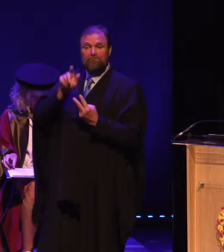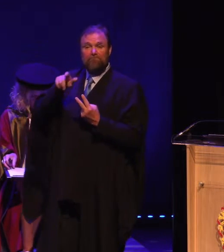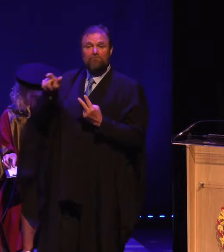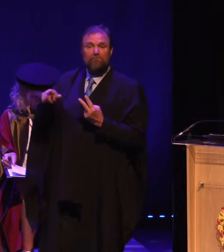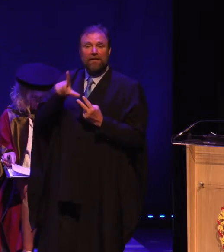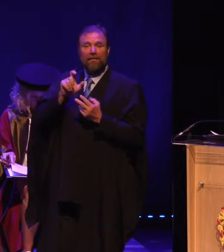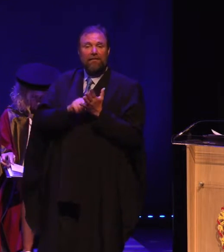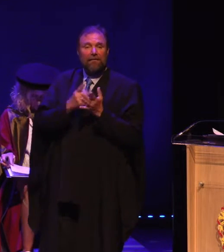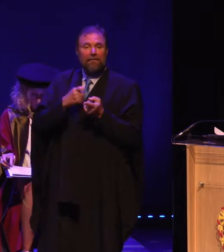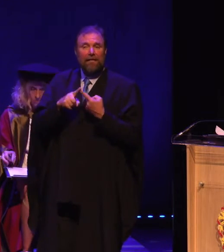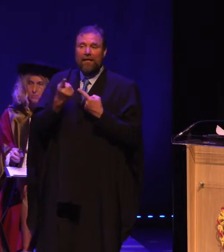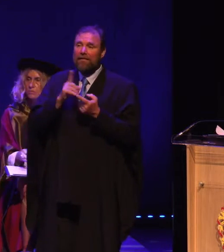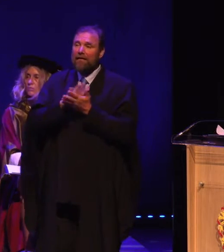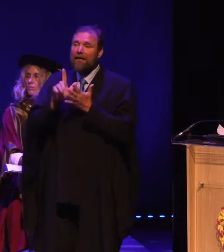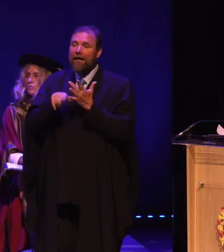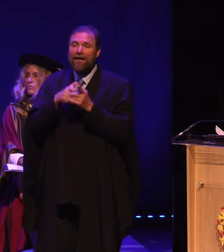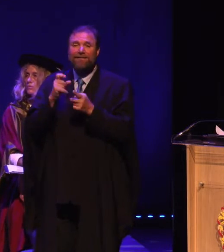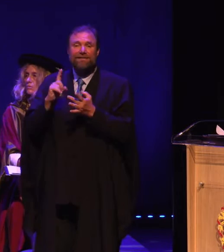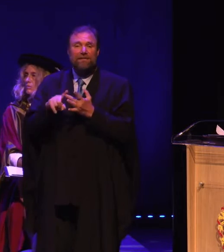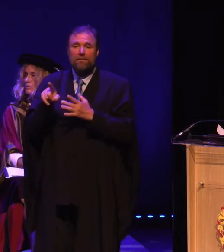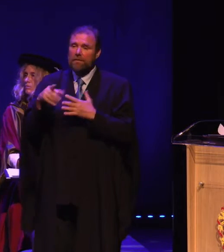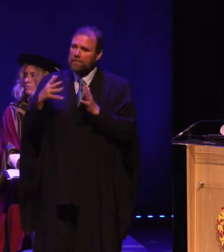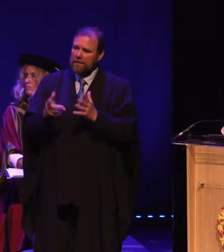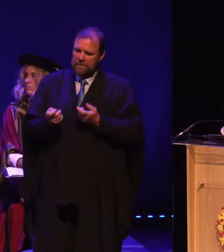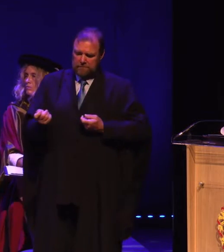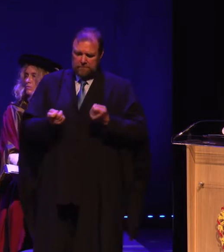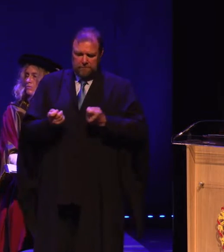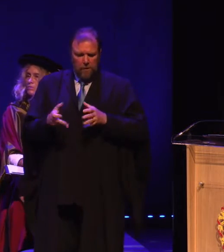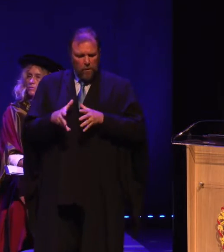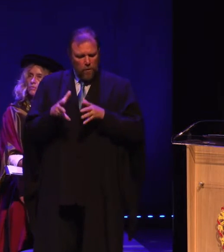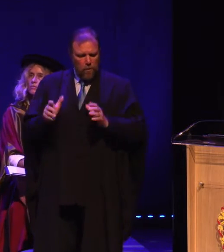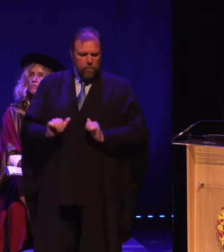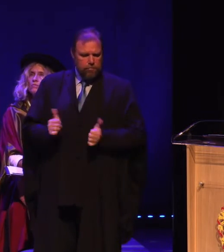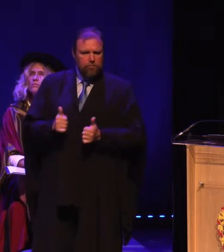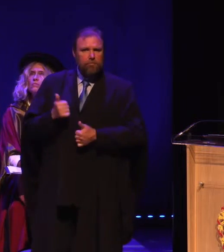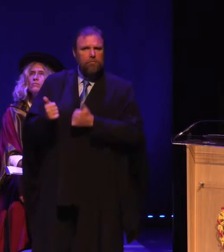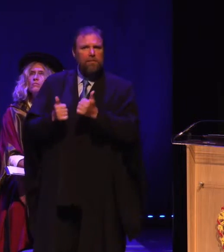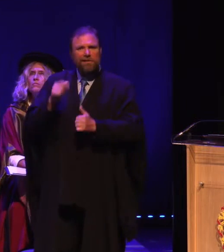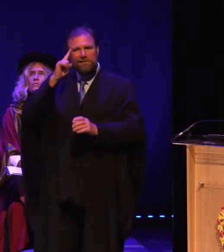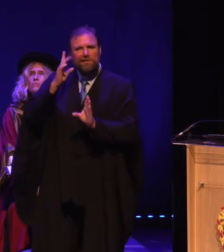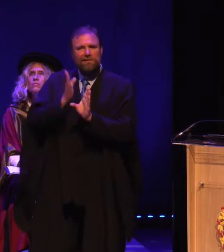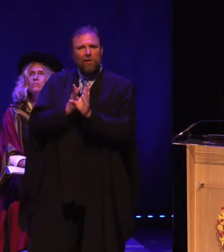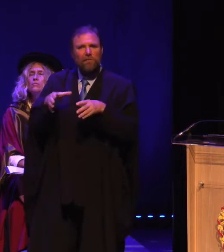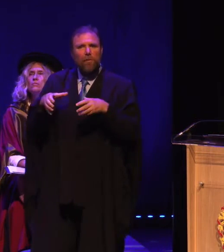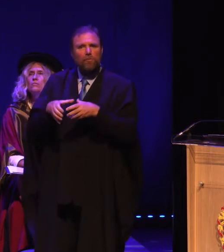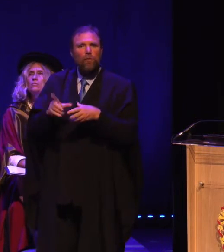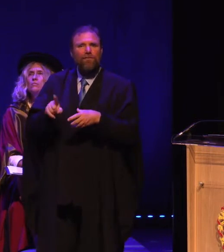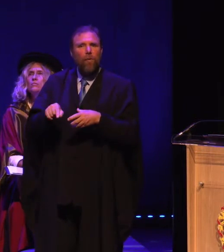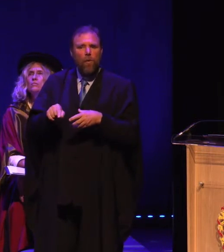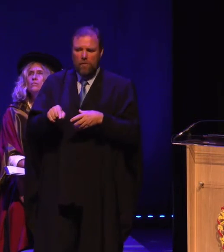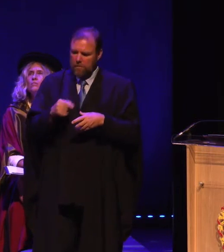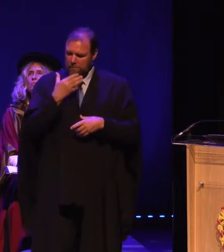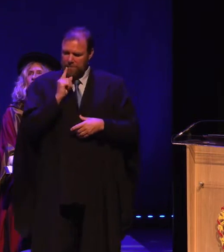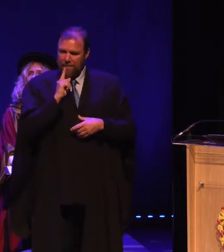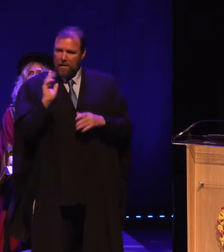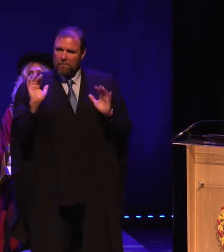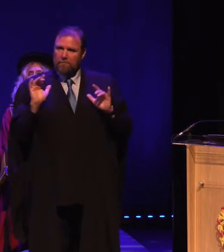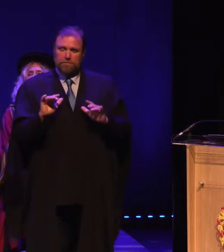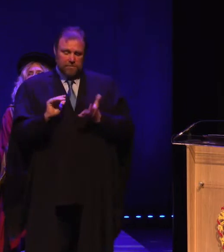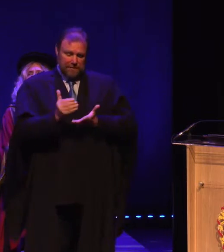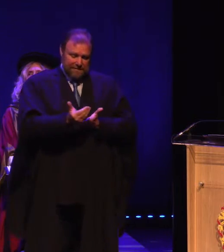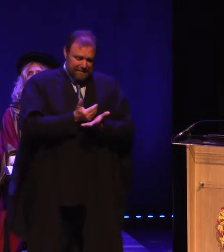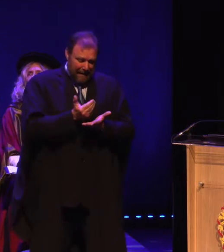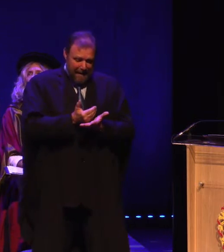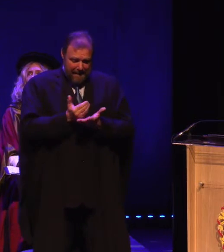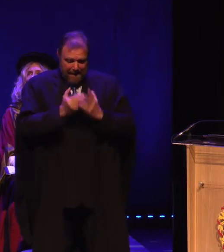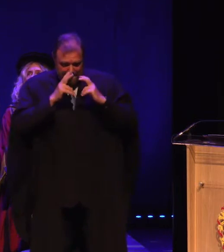Sage ran a highly successful accredited psychology module for asylum seekers and refugees, giving learners